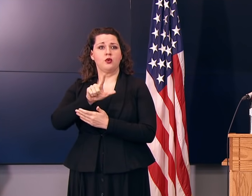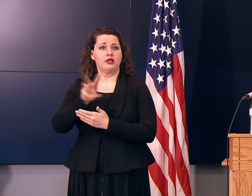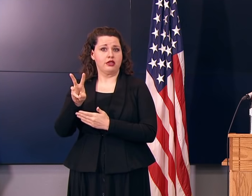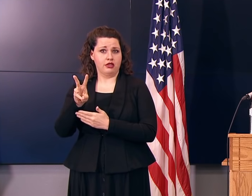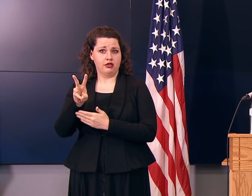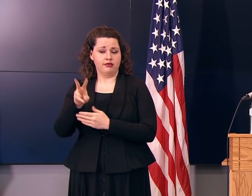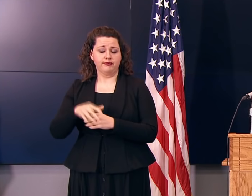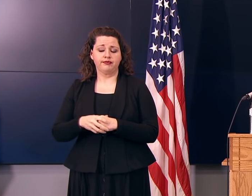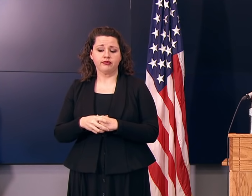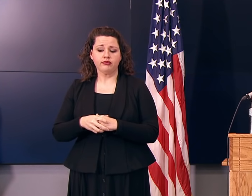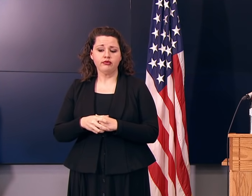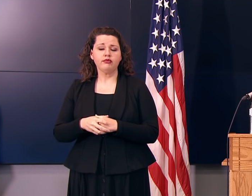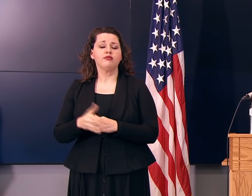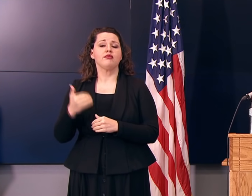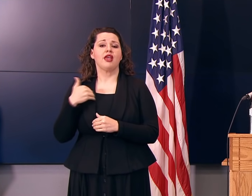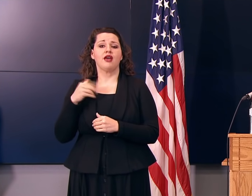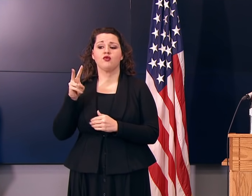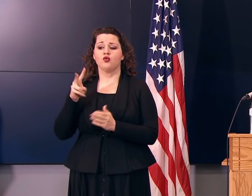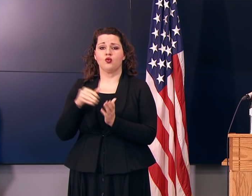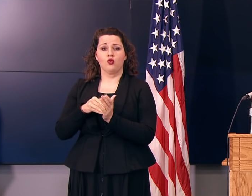5,226. We have